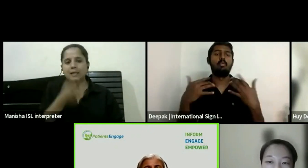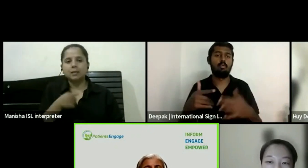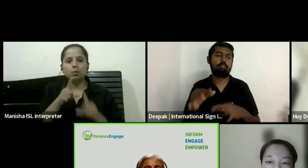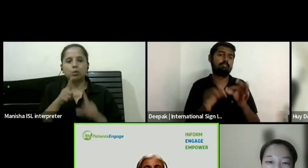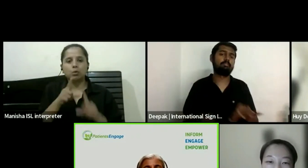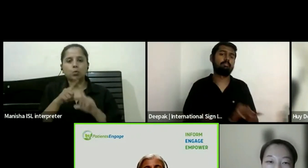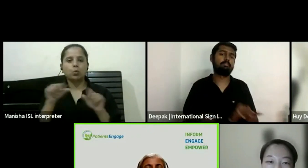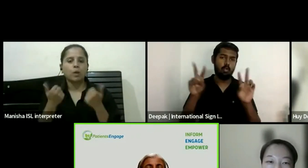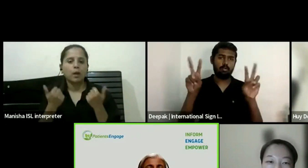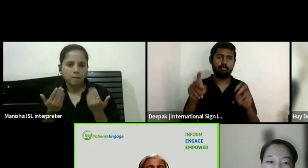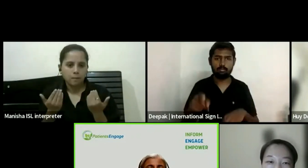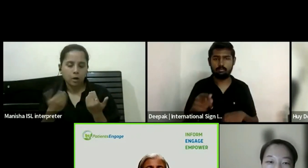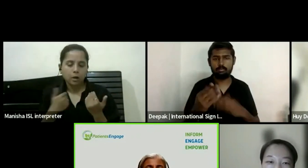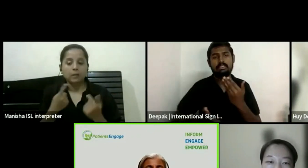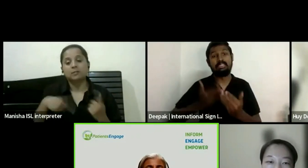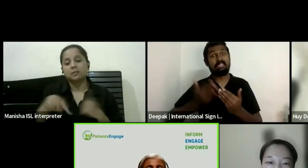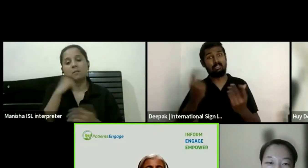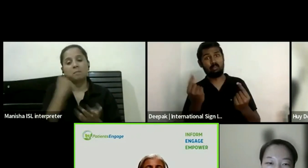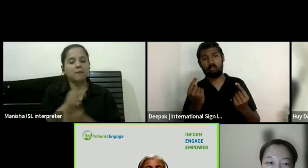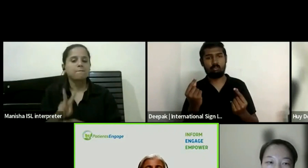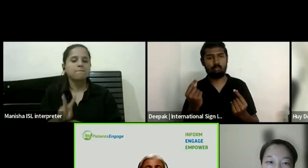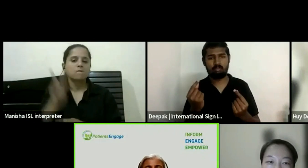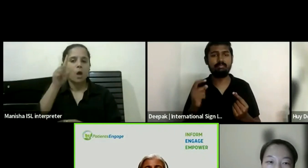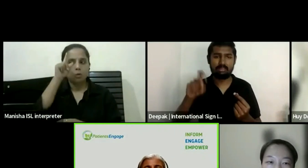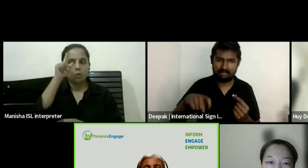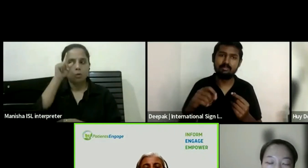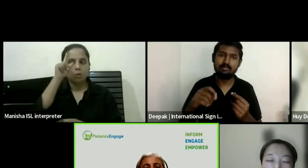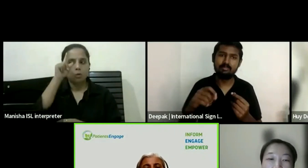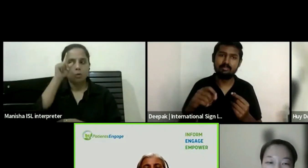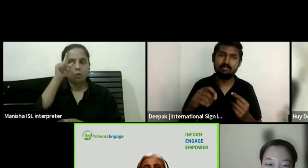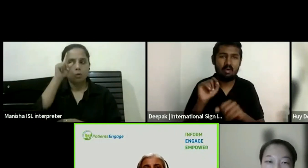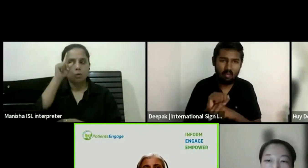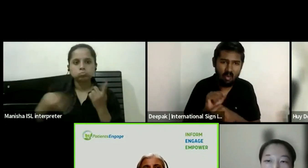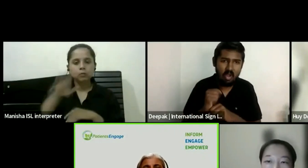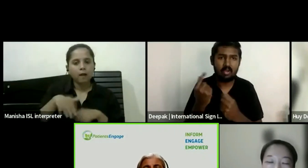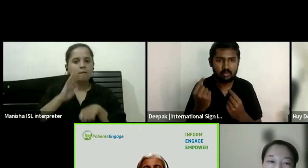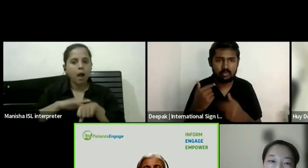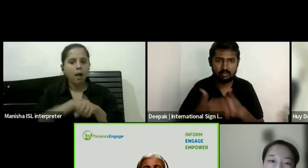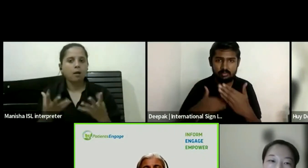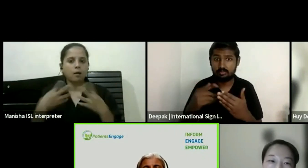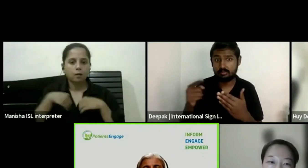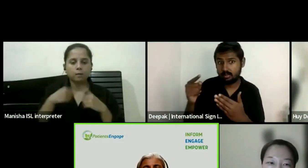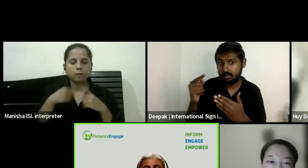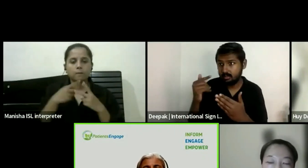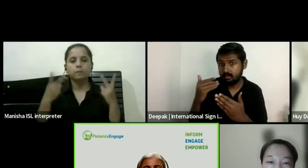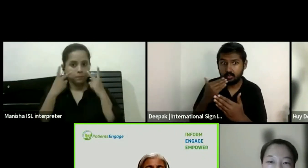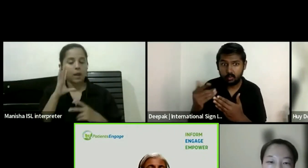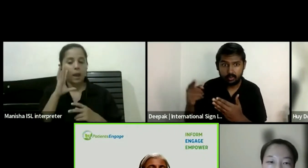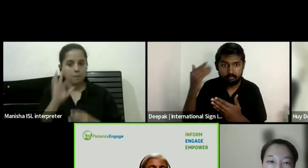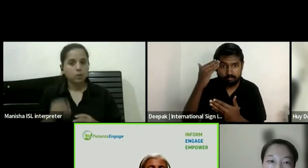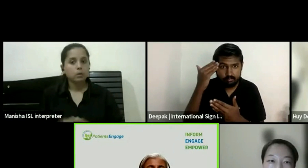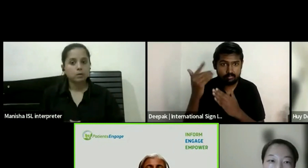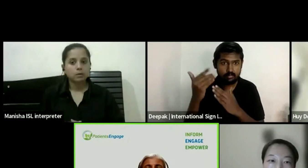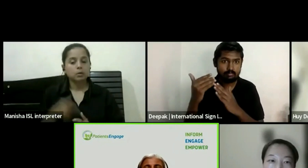really should value the expertise that people gain through experience, and leverage that